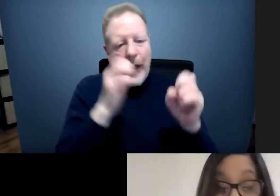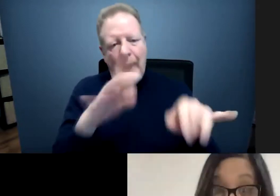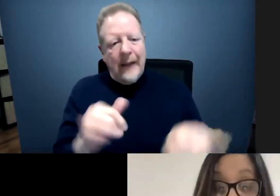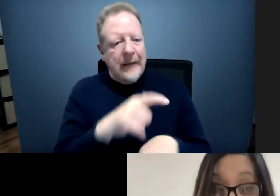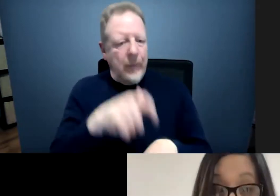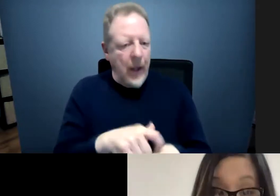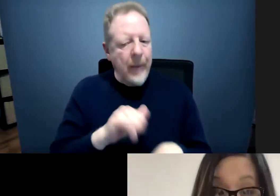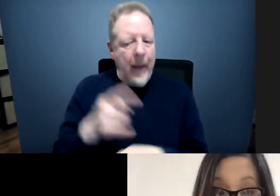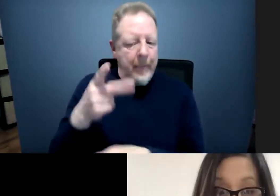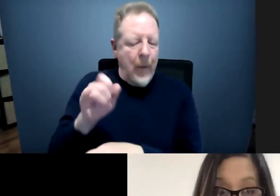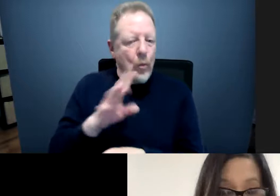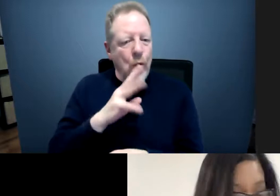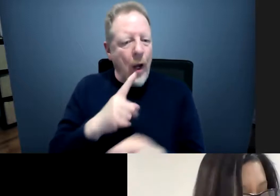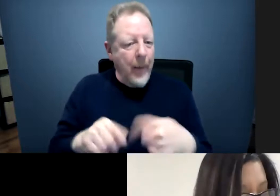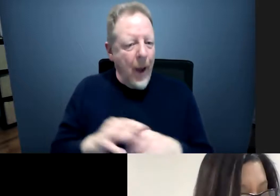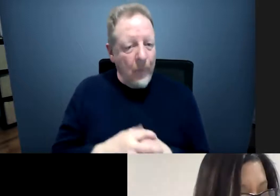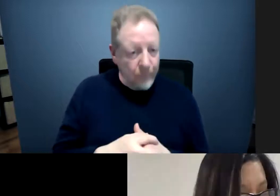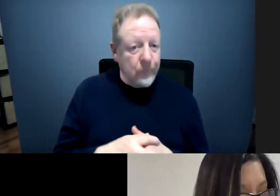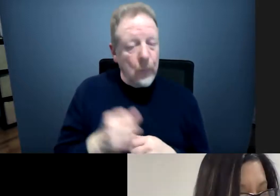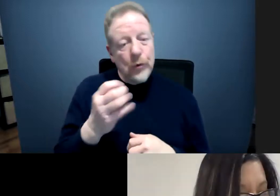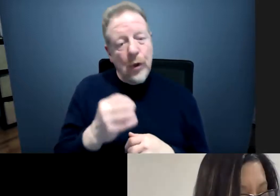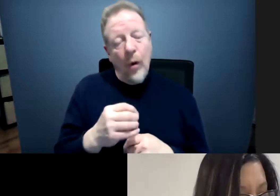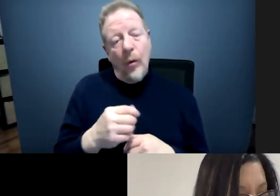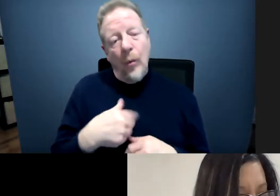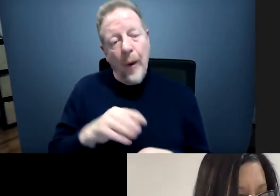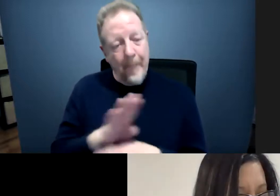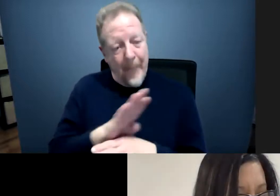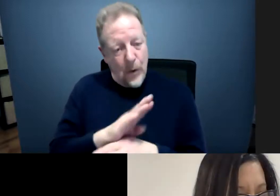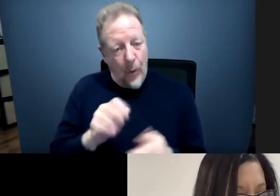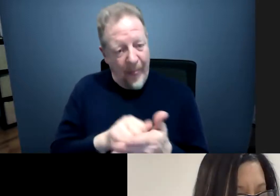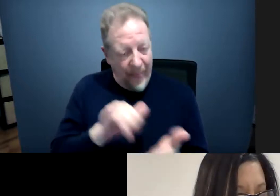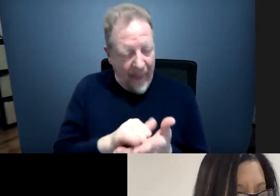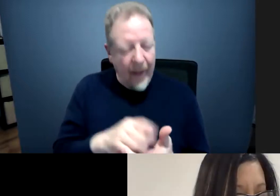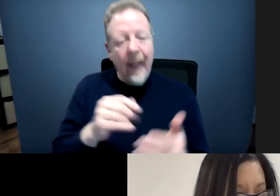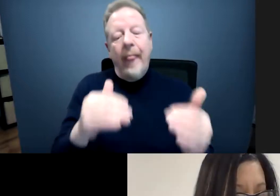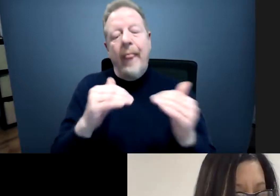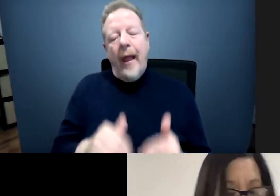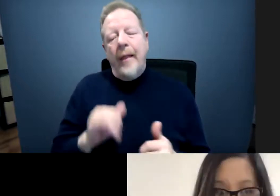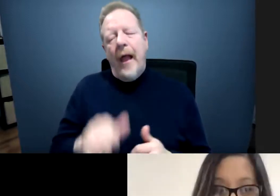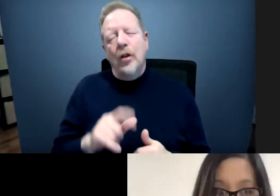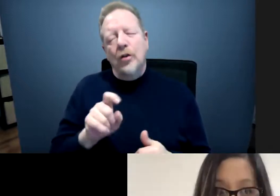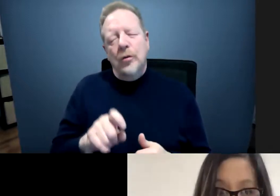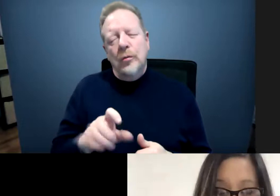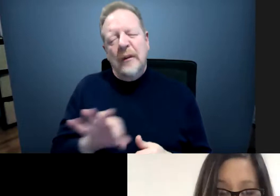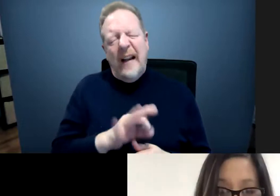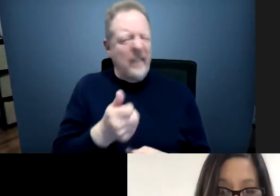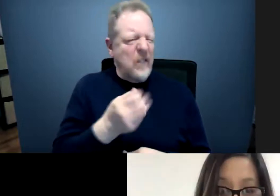was talking about. So we're busy with that, and that'll take us quite a few months to get those virtual